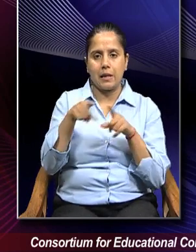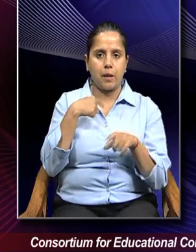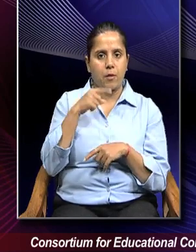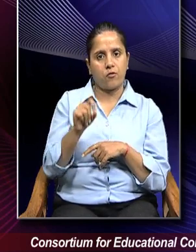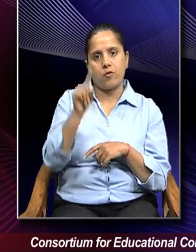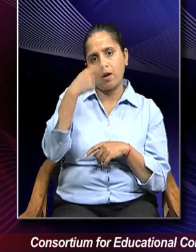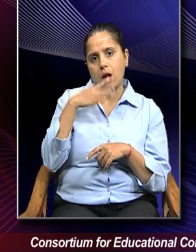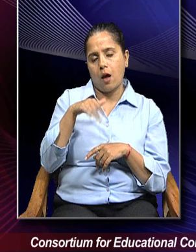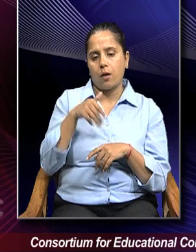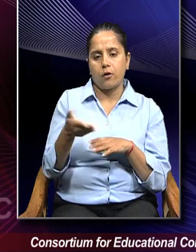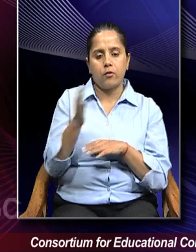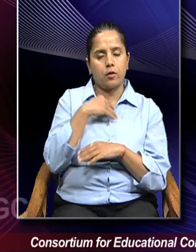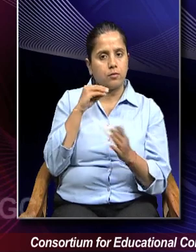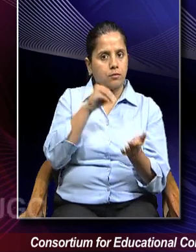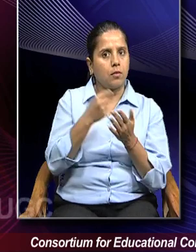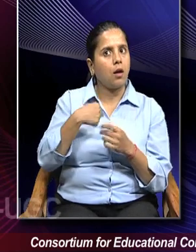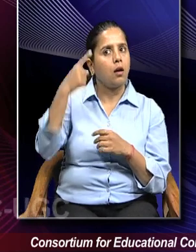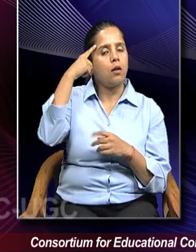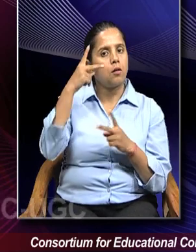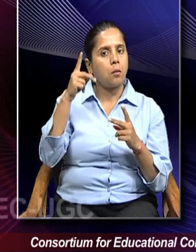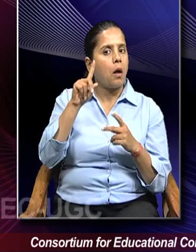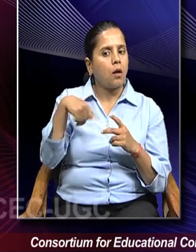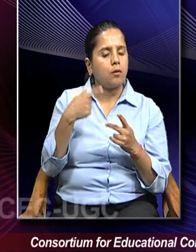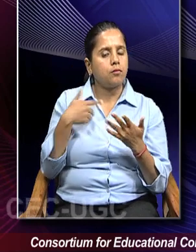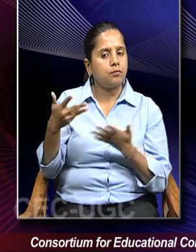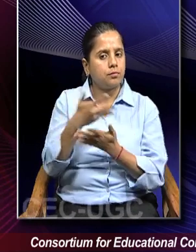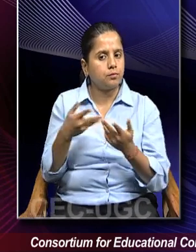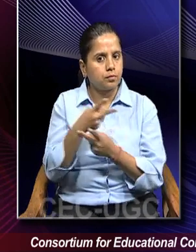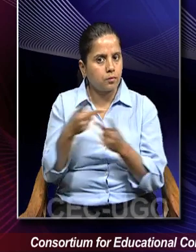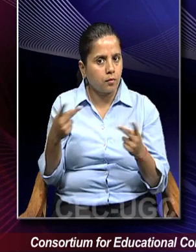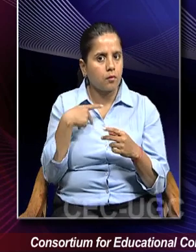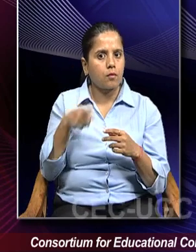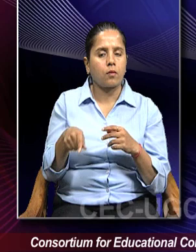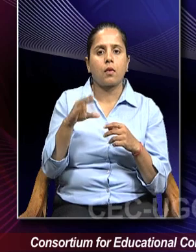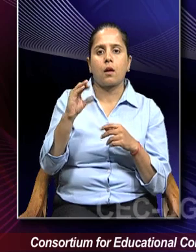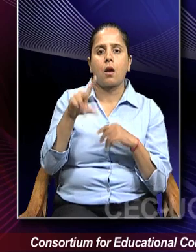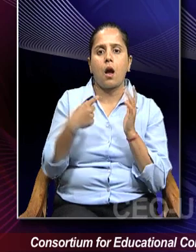some predisposition into our mind, but after having a discussion with the